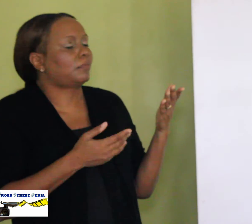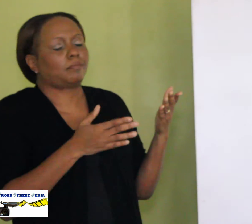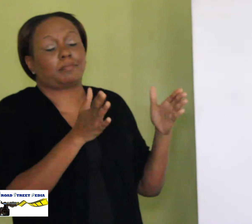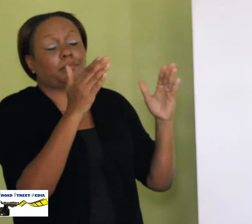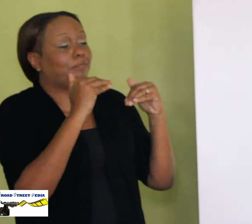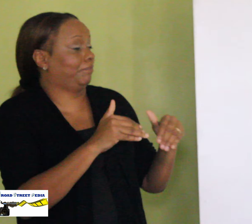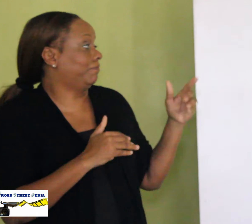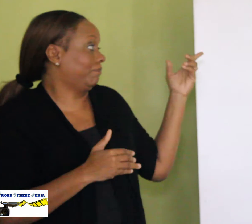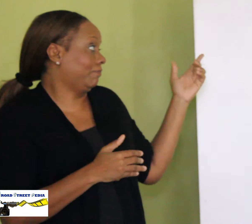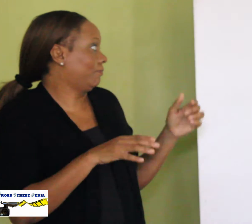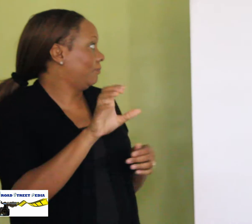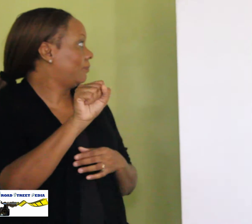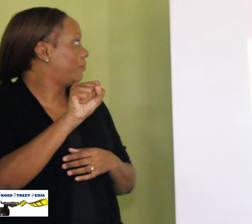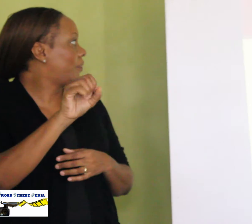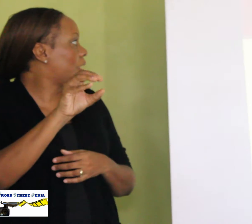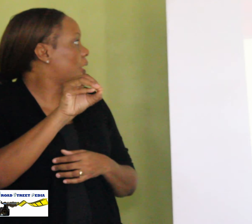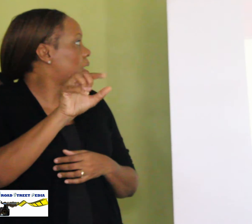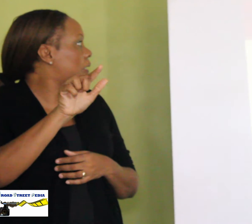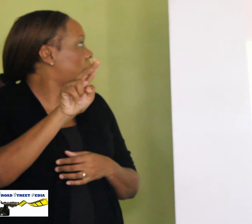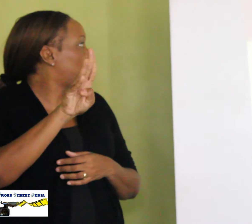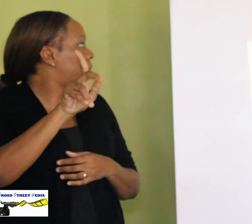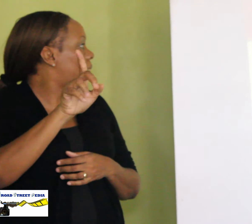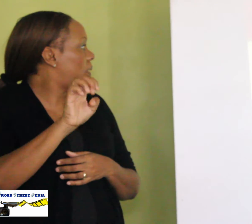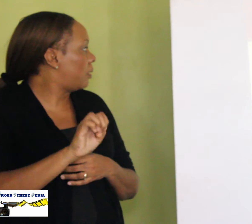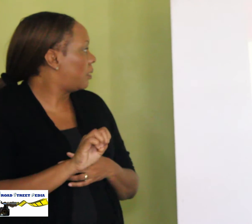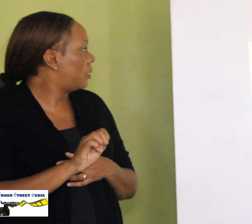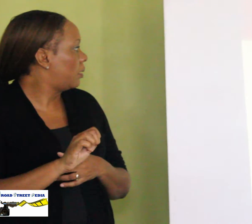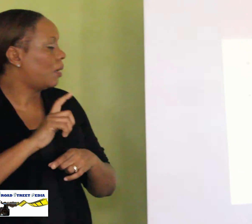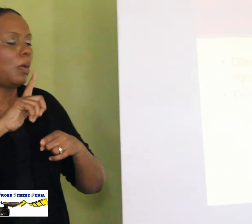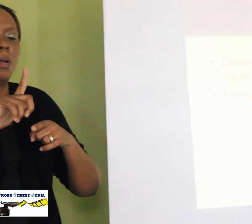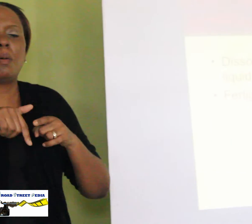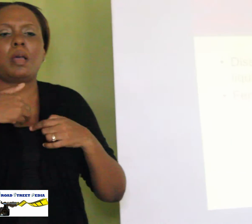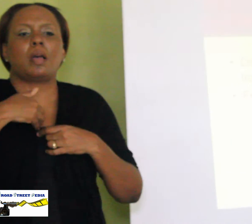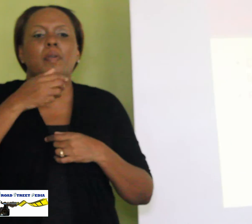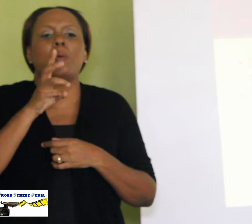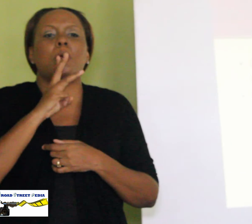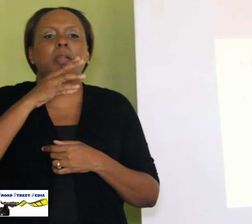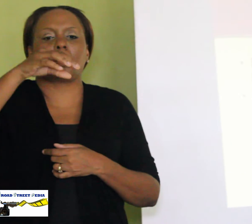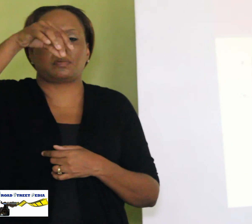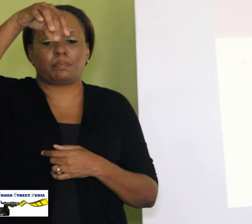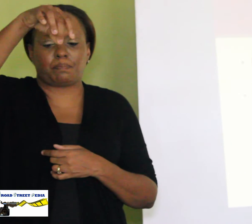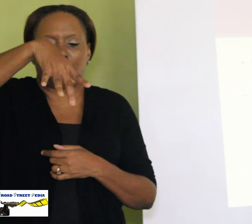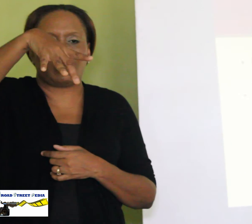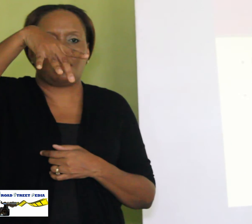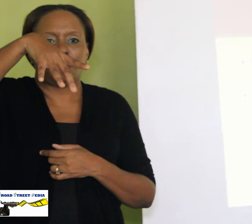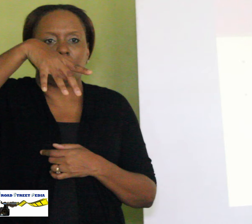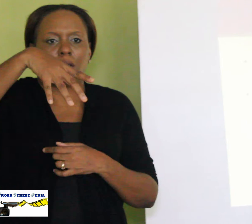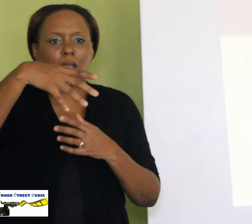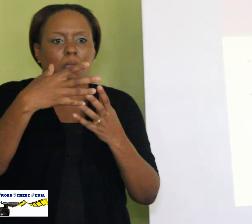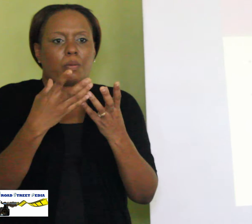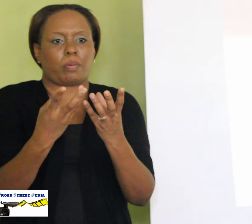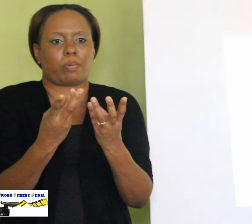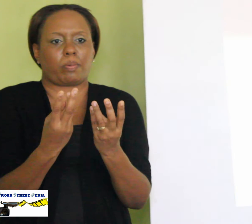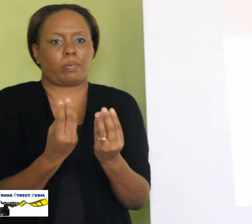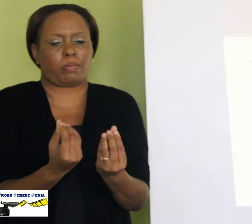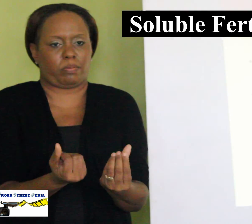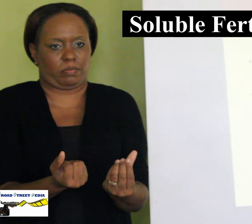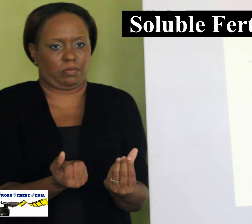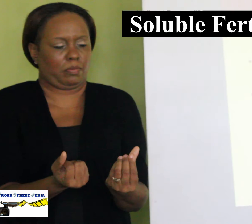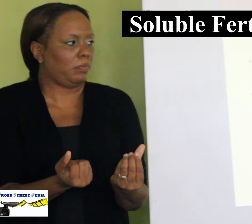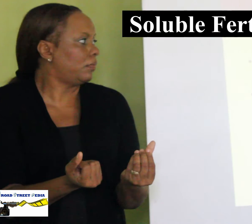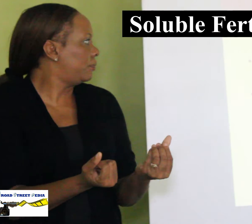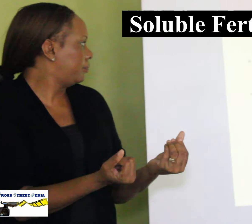Soluble fertilizers, they dissolve in water and are applied as a liquid. Or we have